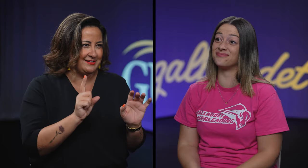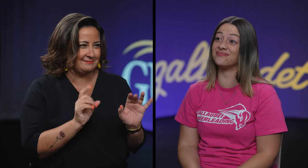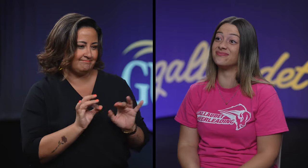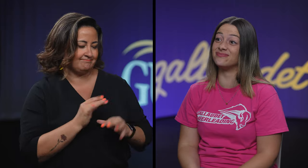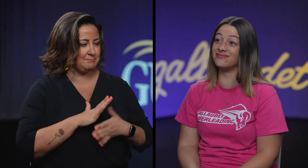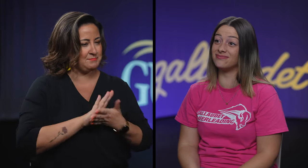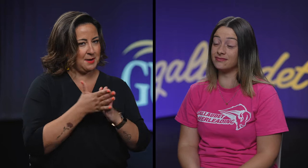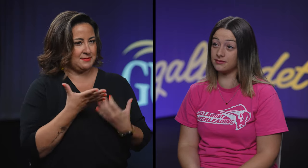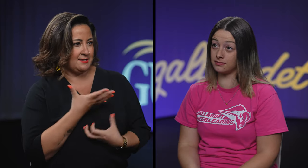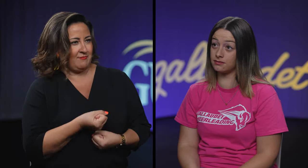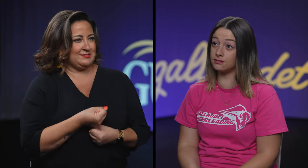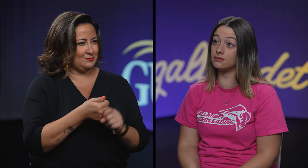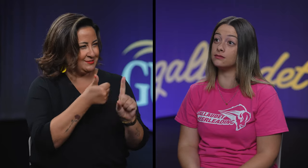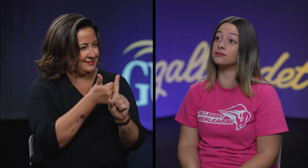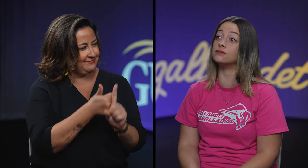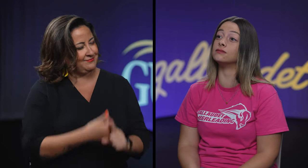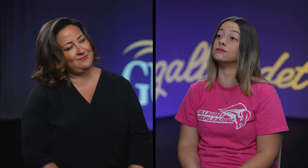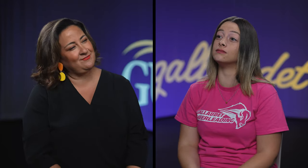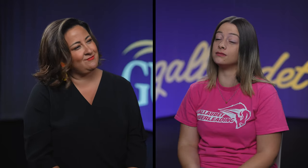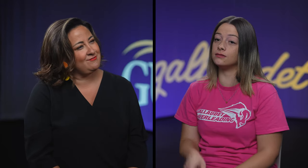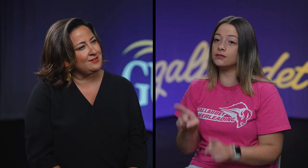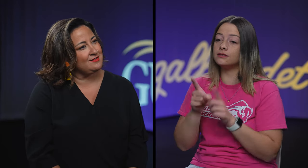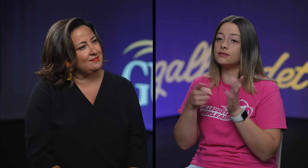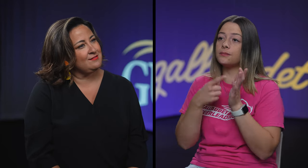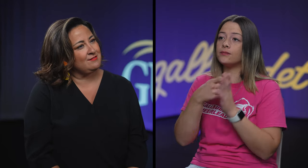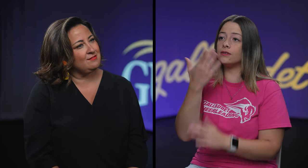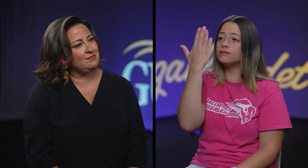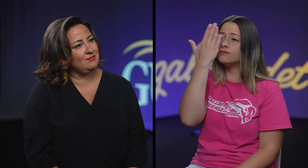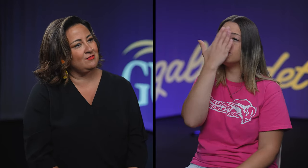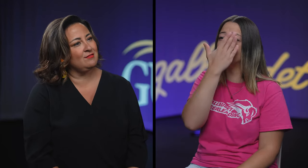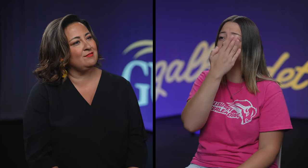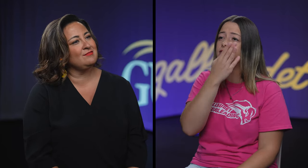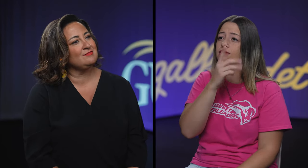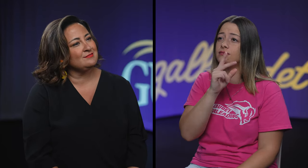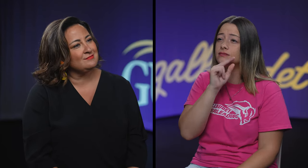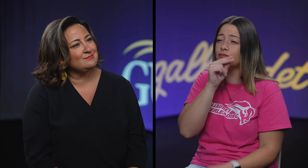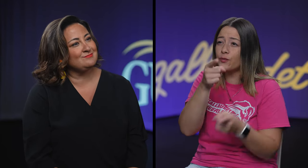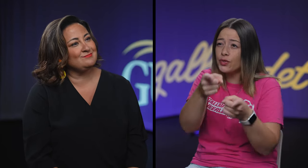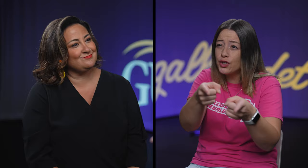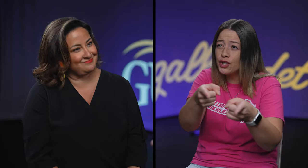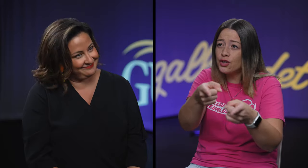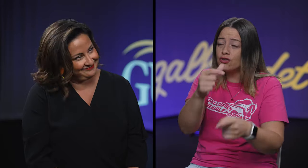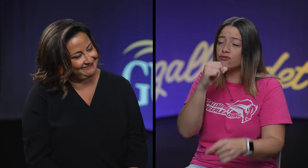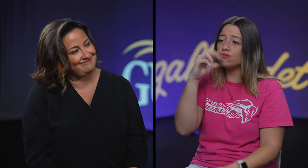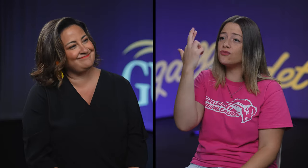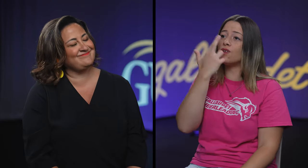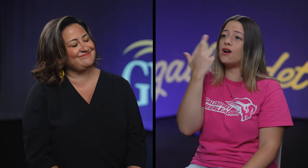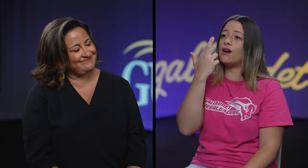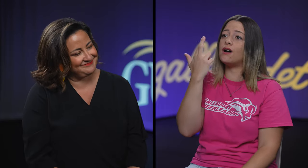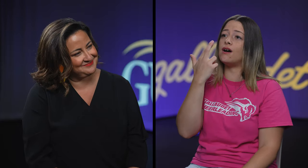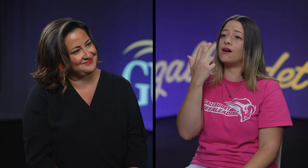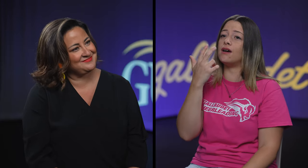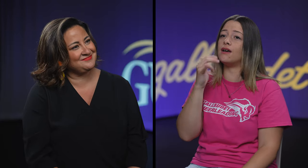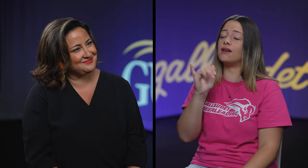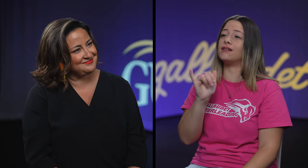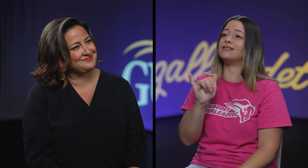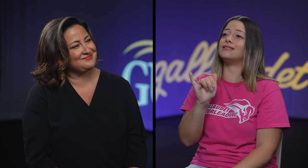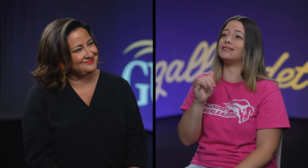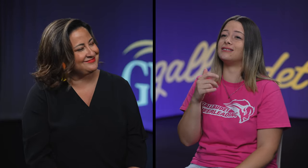become confident within yourself. Sometimes it's so subtle, but it's there, and you don't realize it until later. I